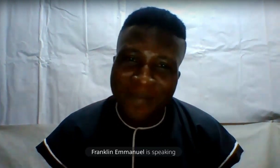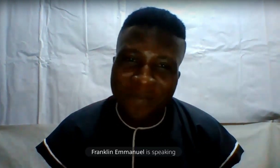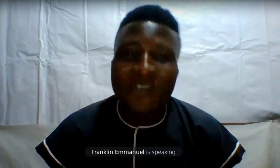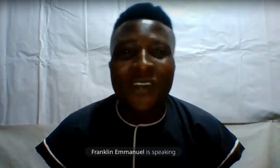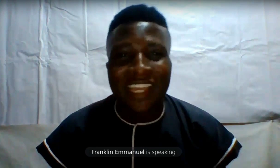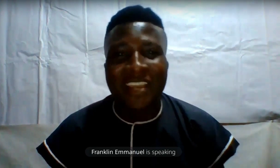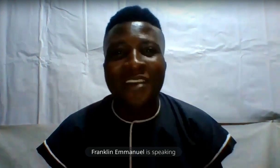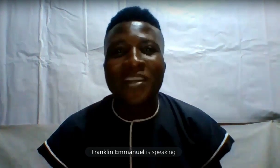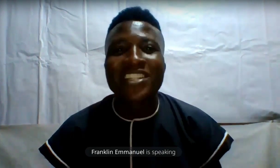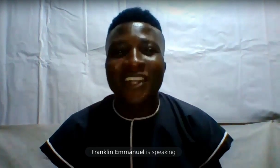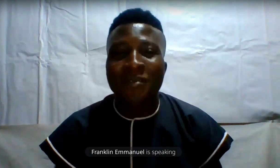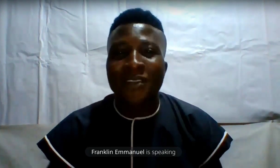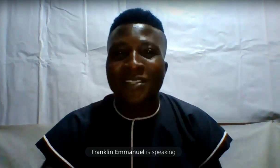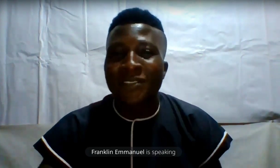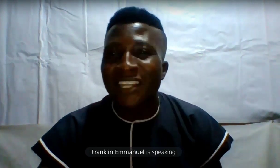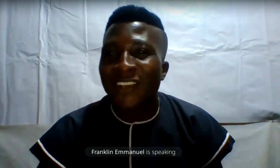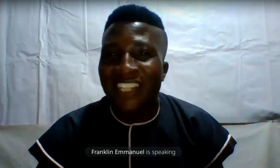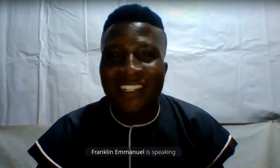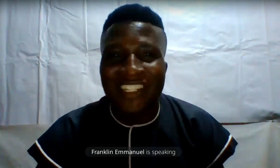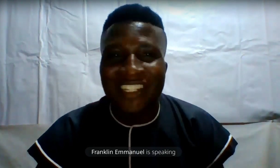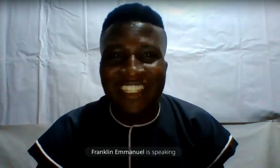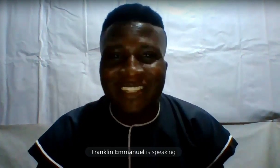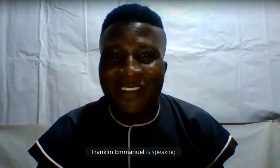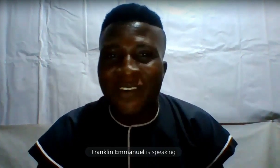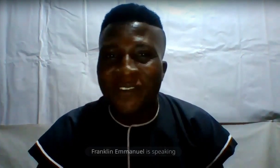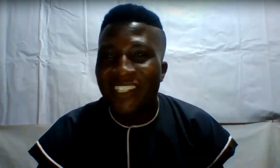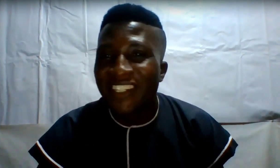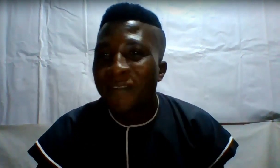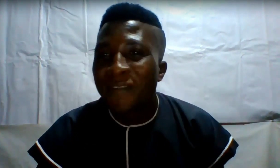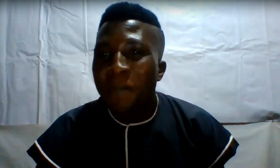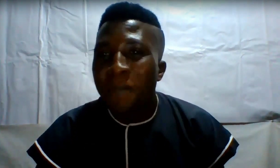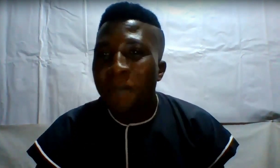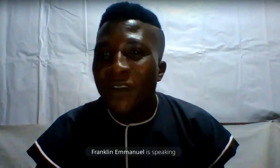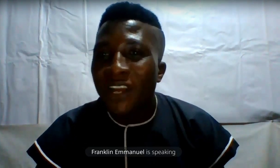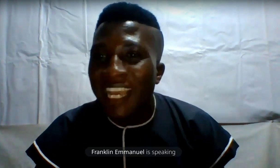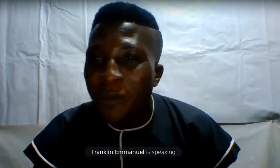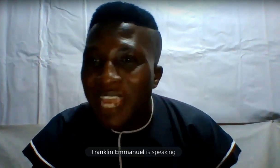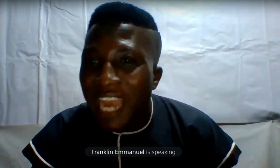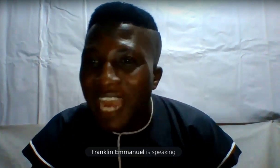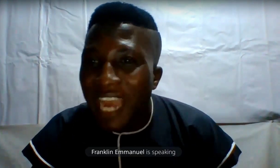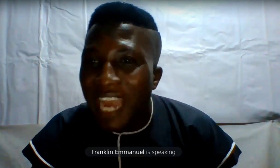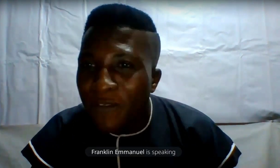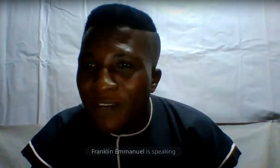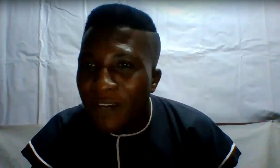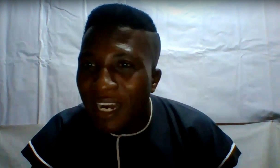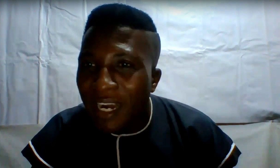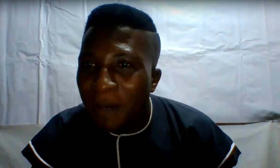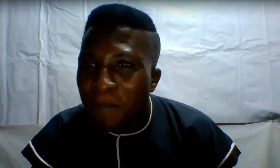right. Can we have Simeon Dominic? Admin, please unmute Simeon